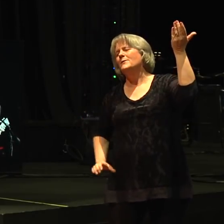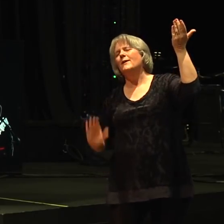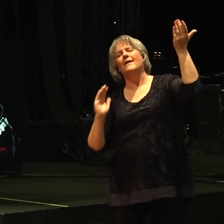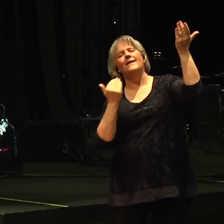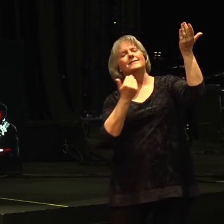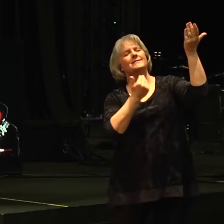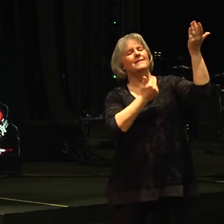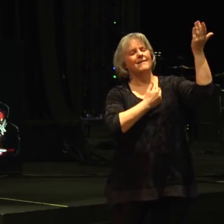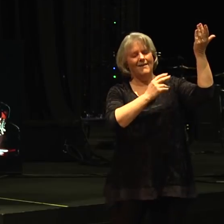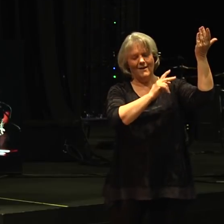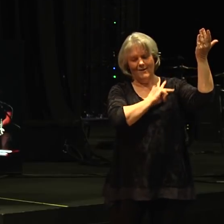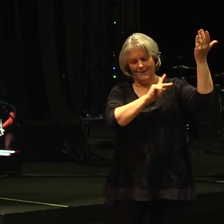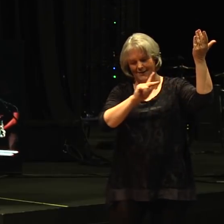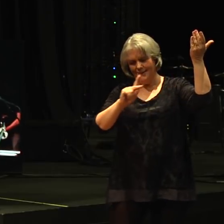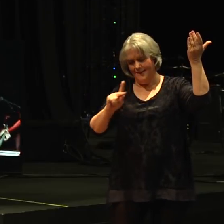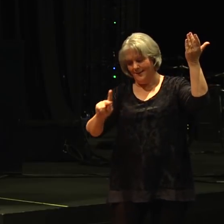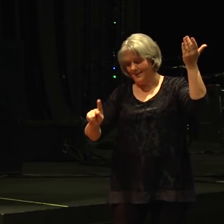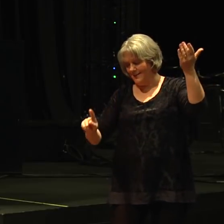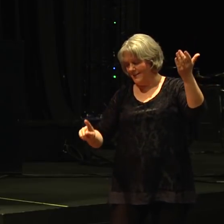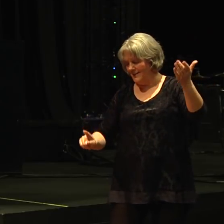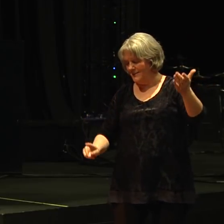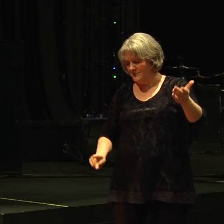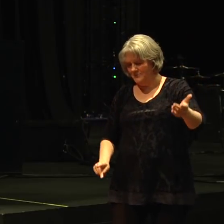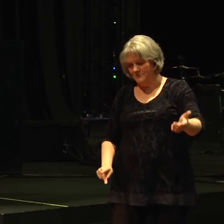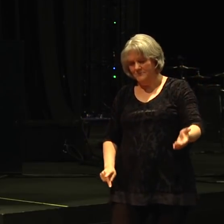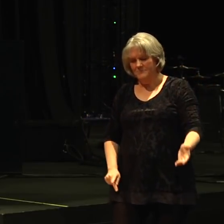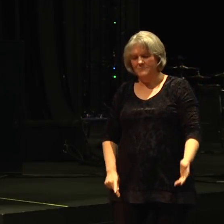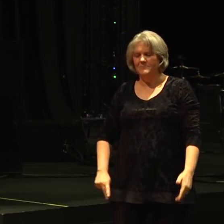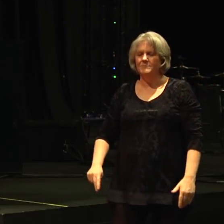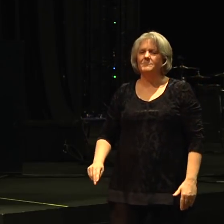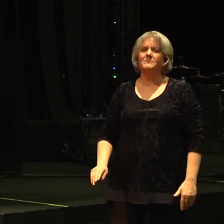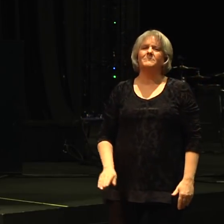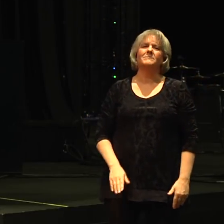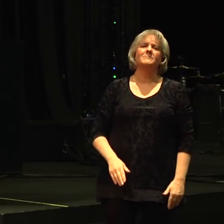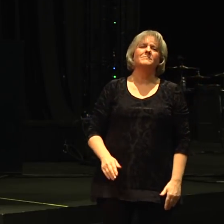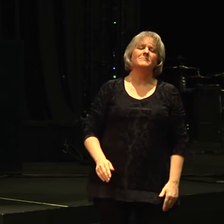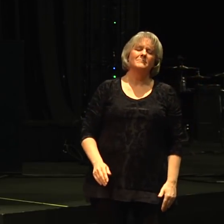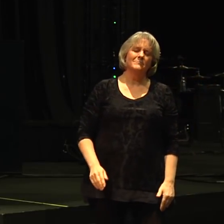our King. Yeah.